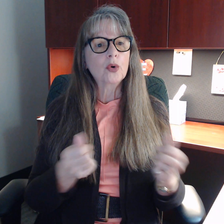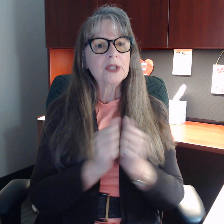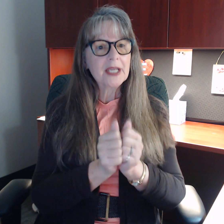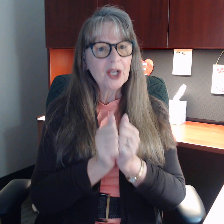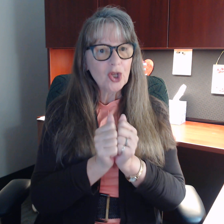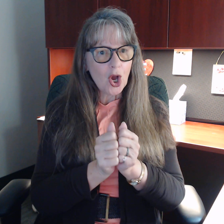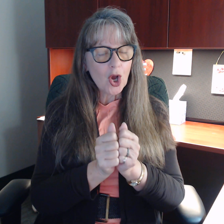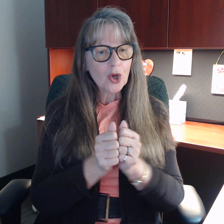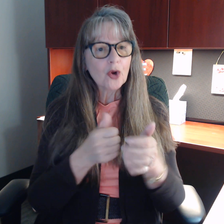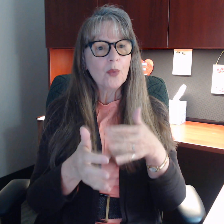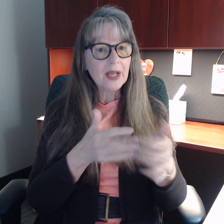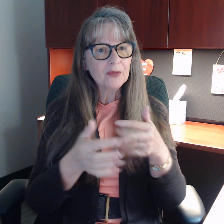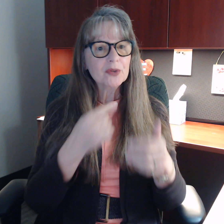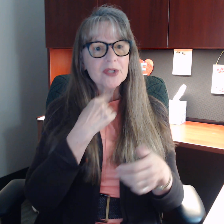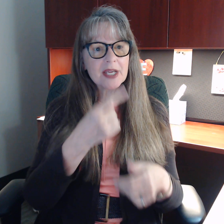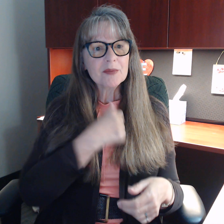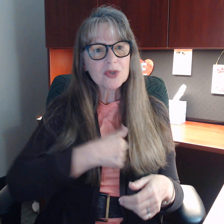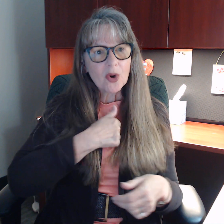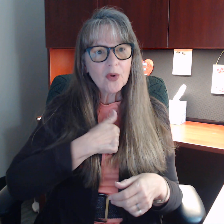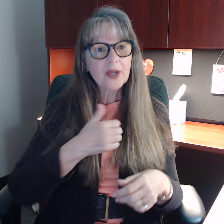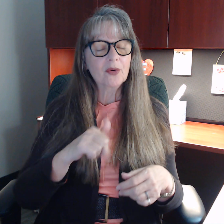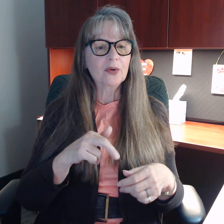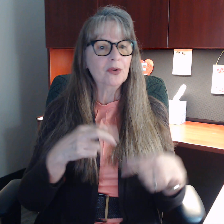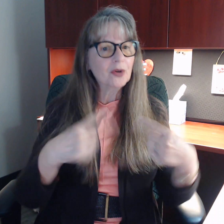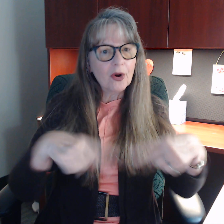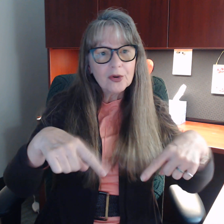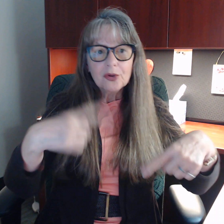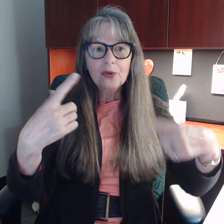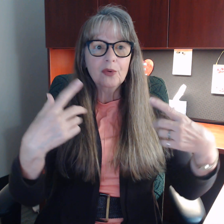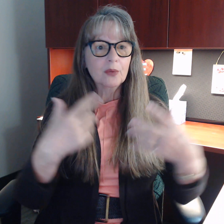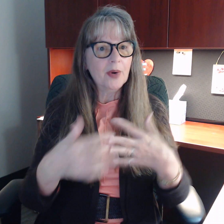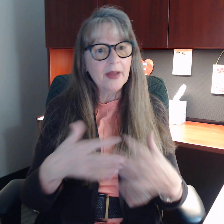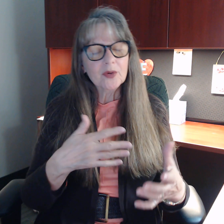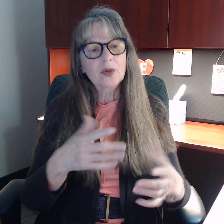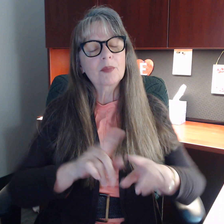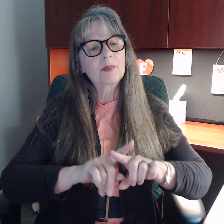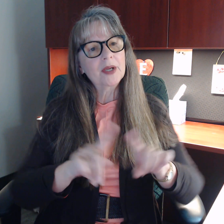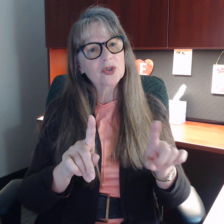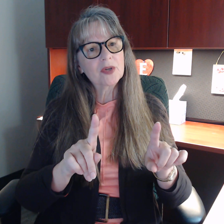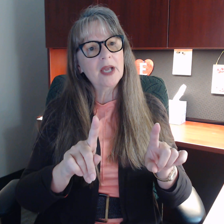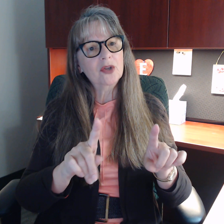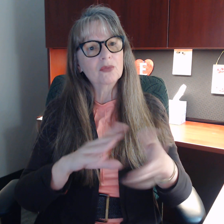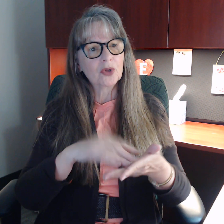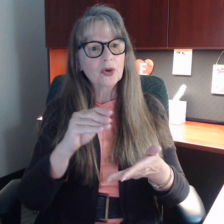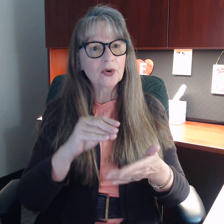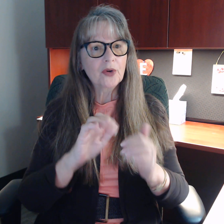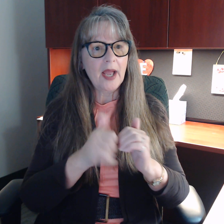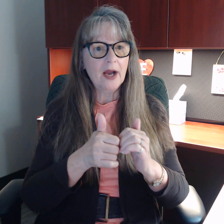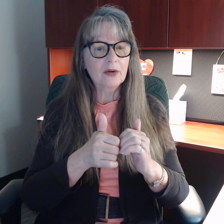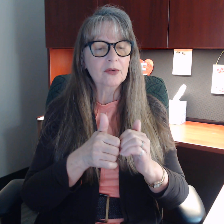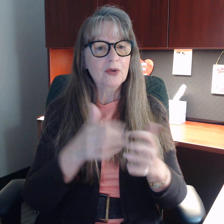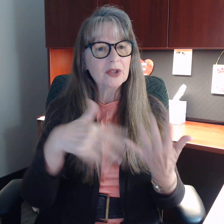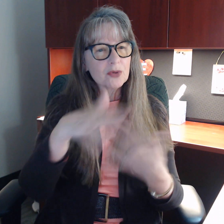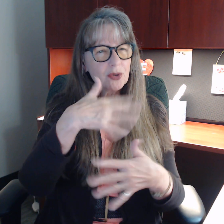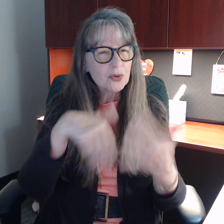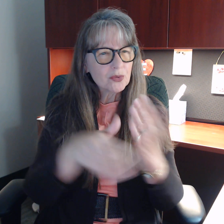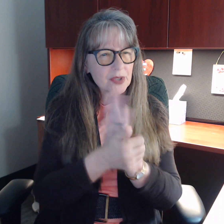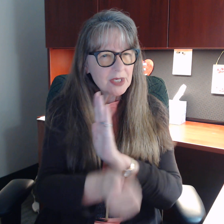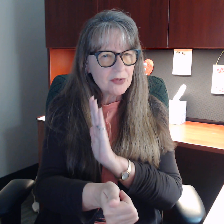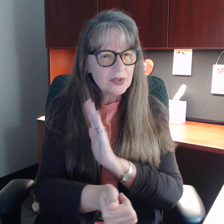get along or whatever, and say I'm sorry, or you can argue or whatever, but you learn how you get those social skills.